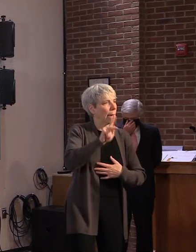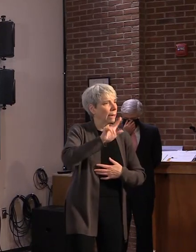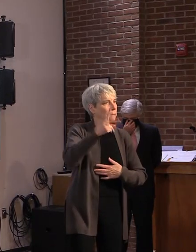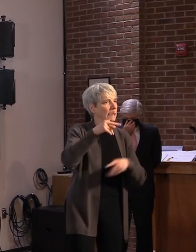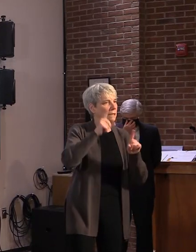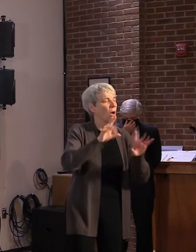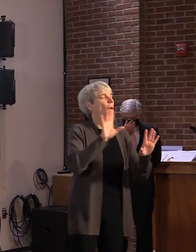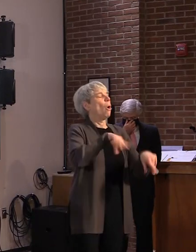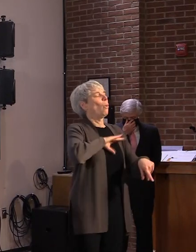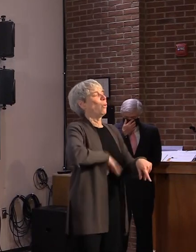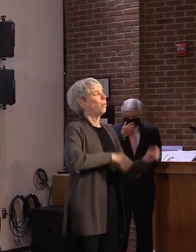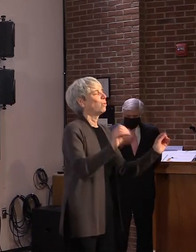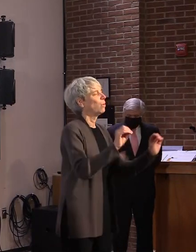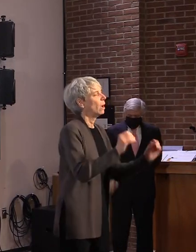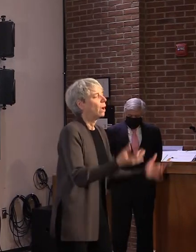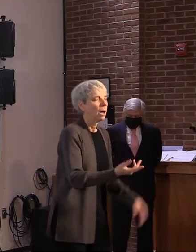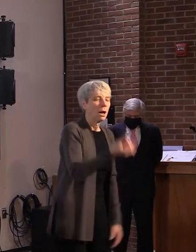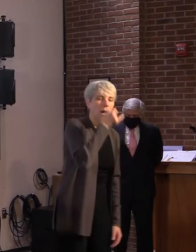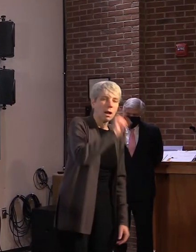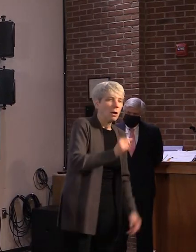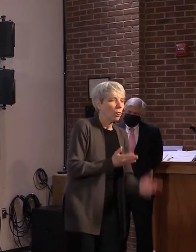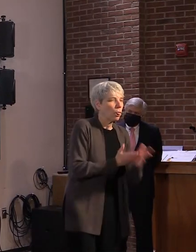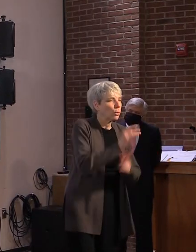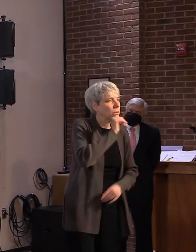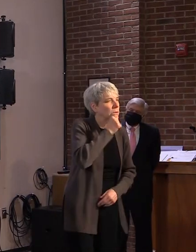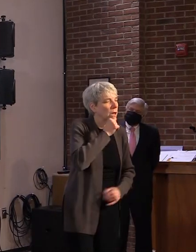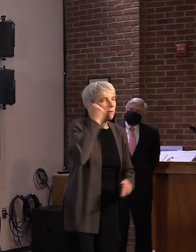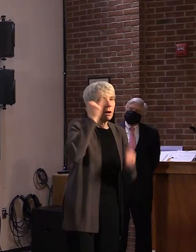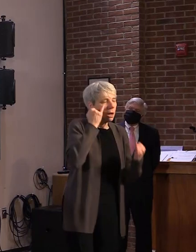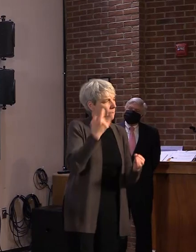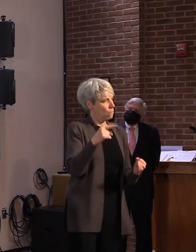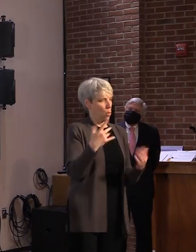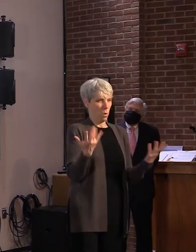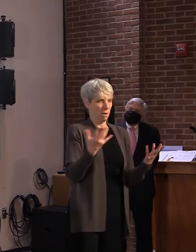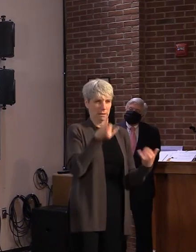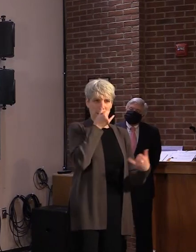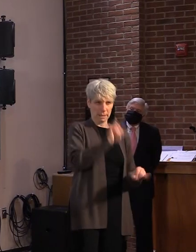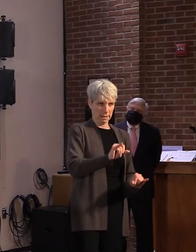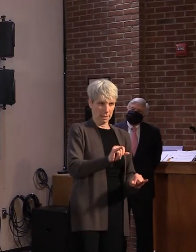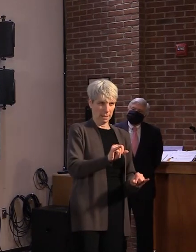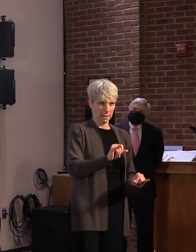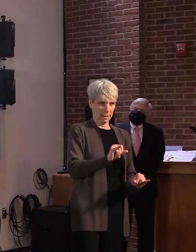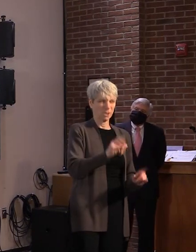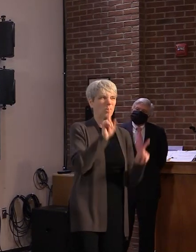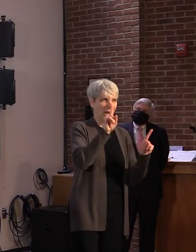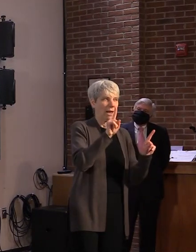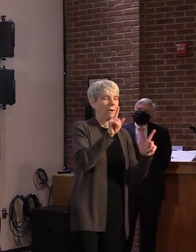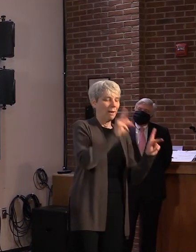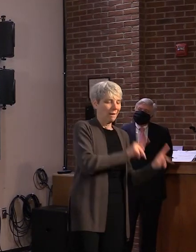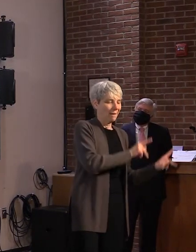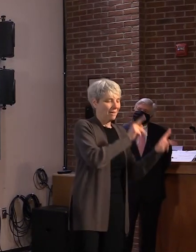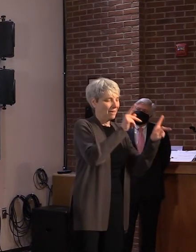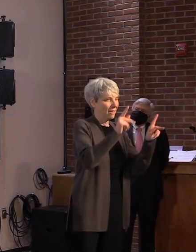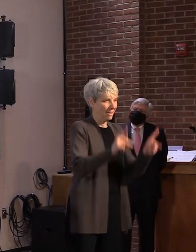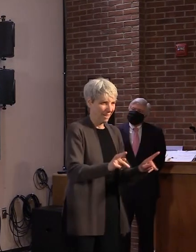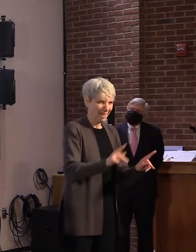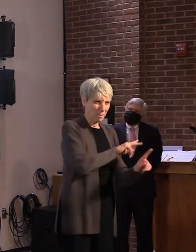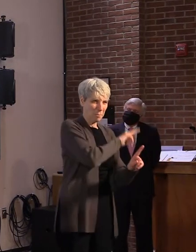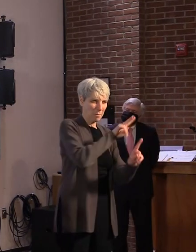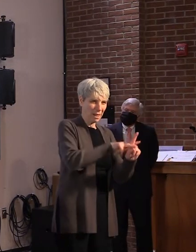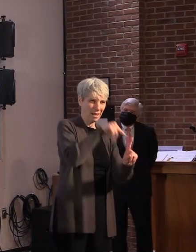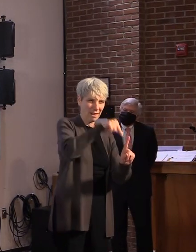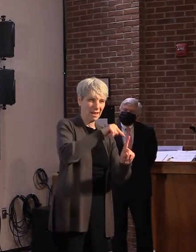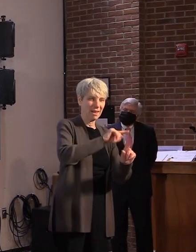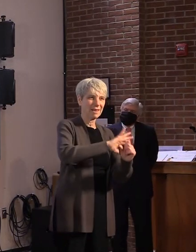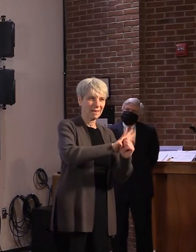to the serology test for coronavirus infection. You might be interested to know that if the test